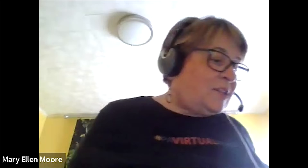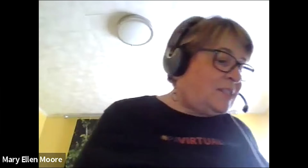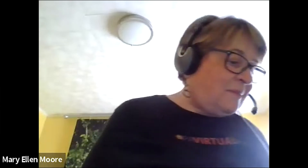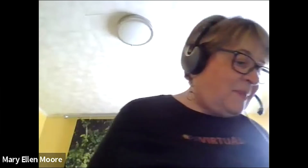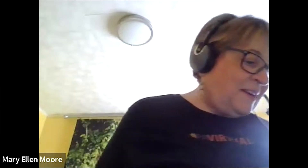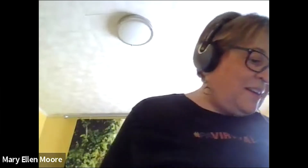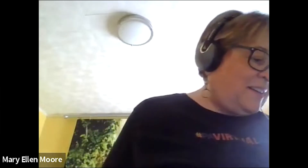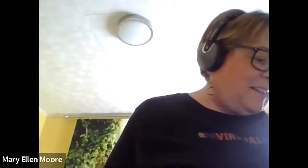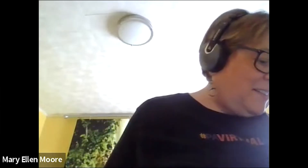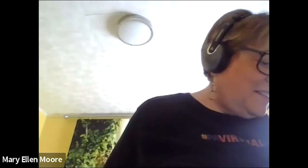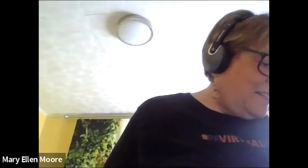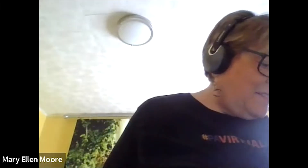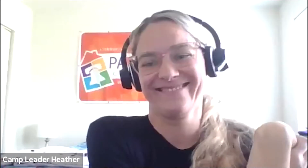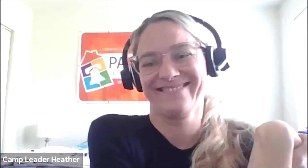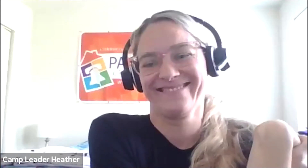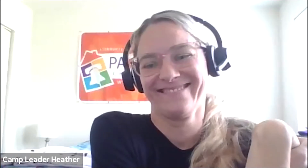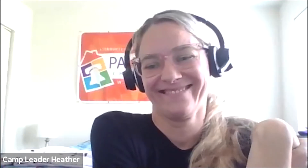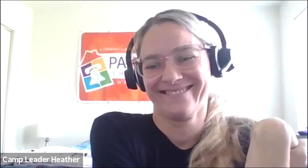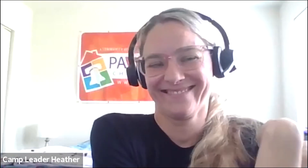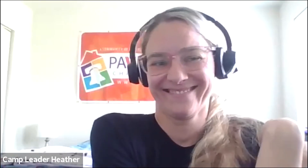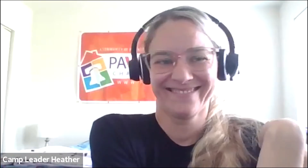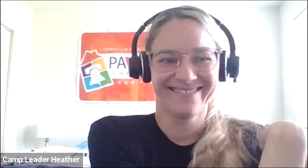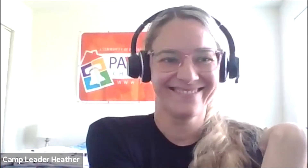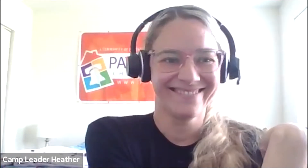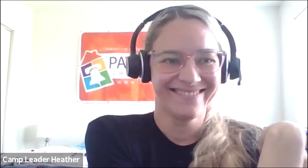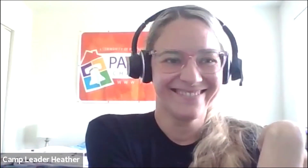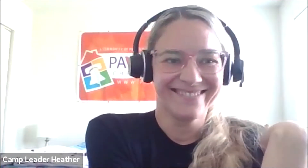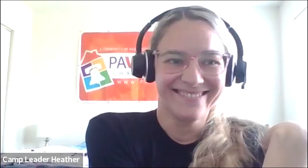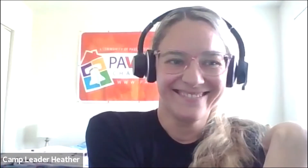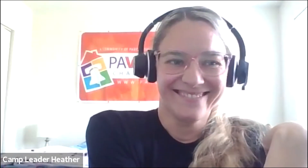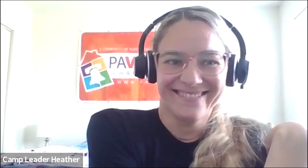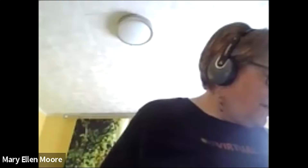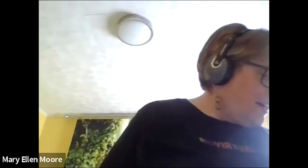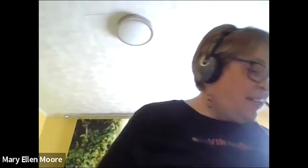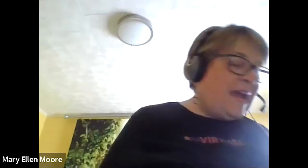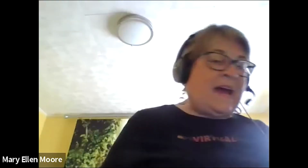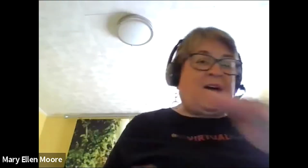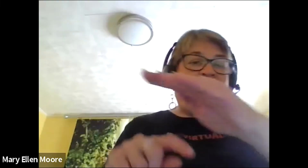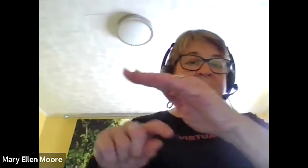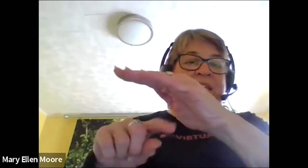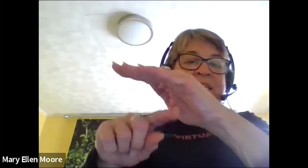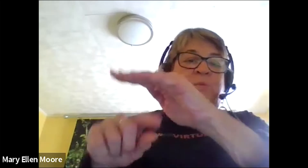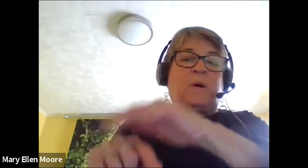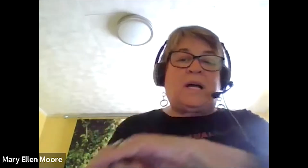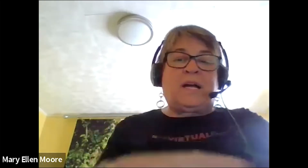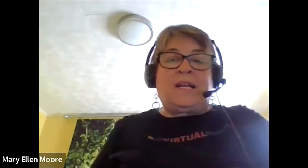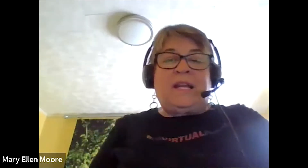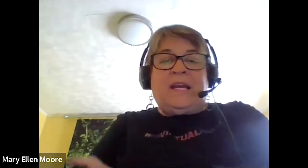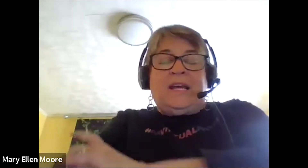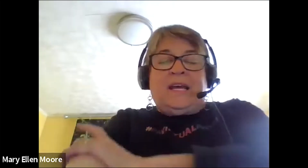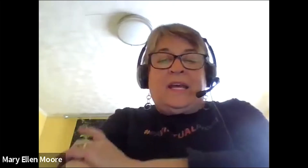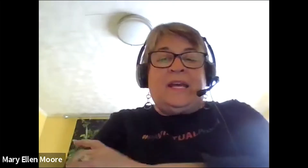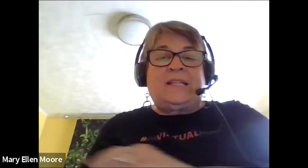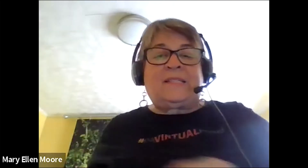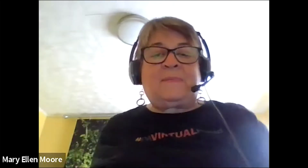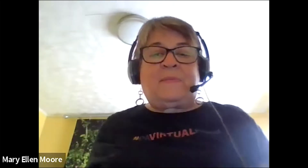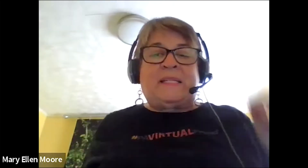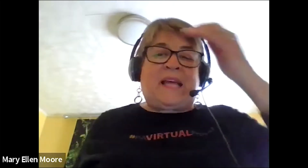up there. Very good. All right. Now, this one is Miss